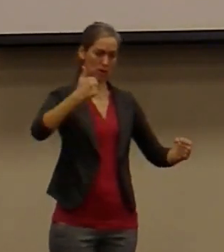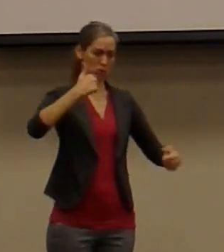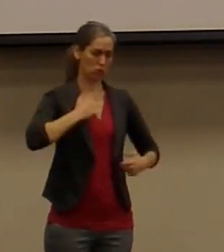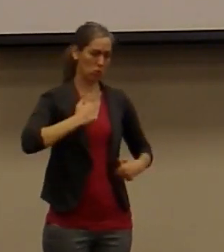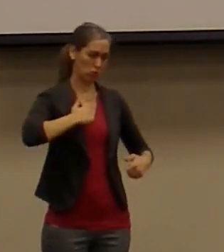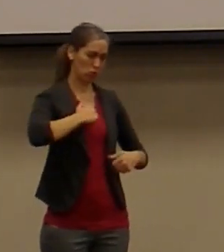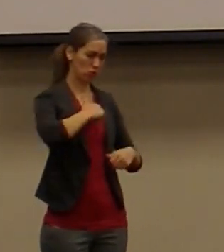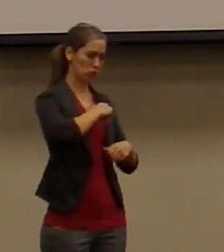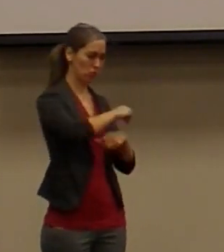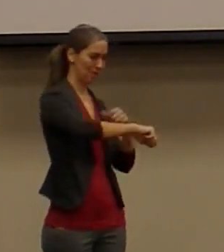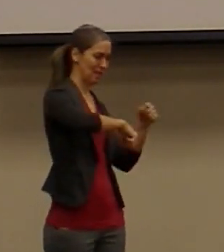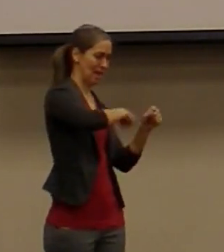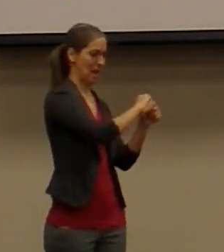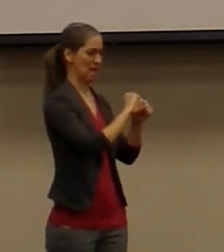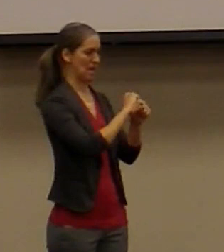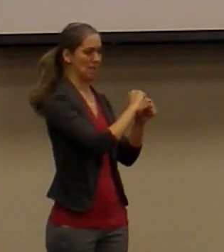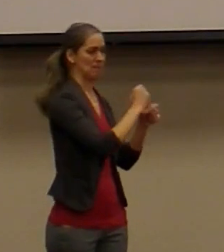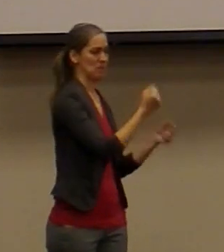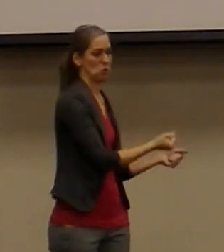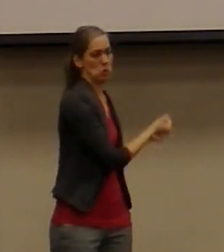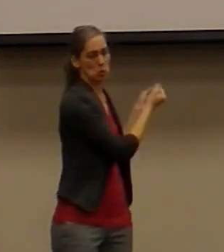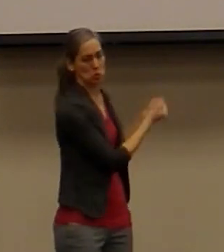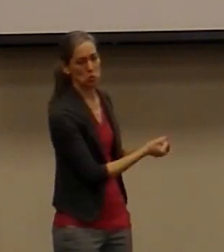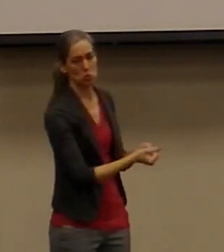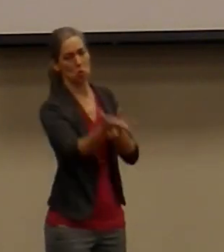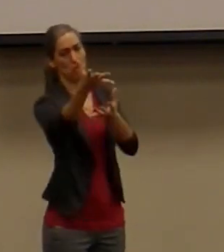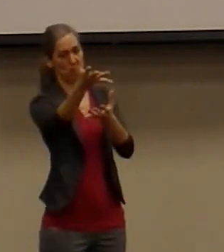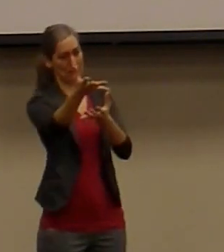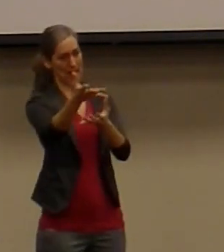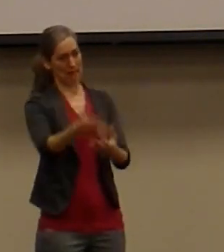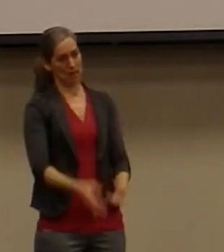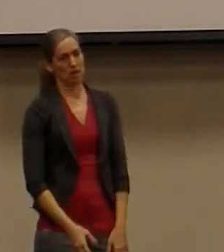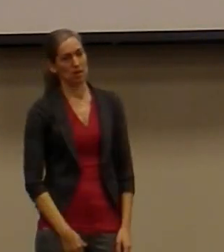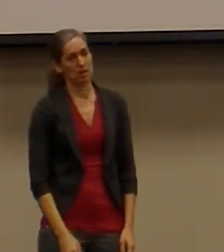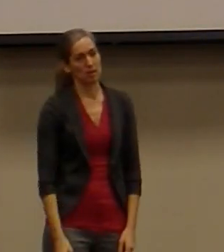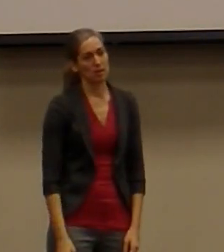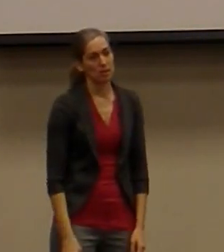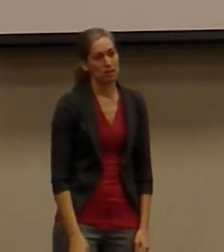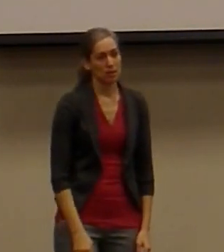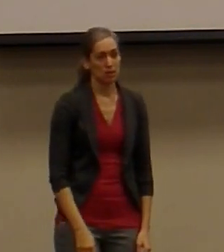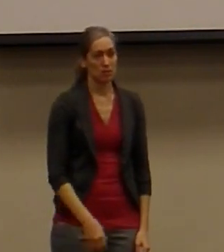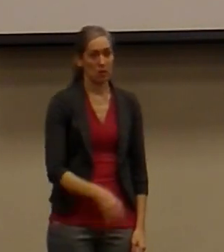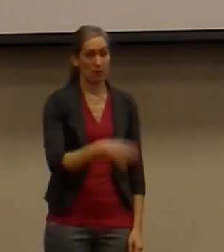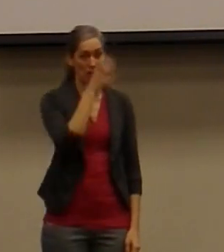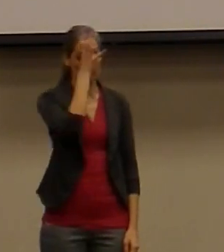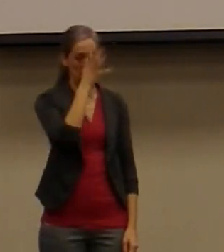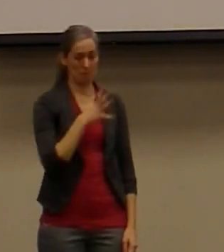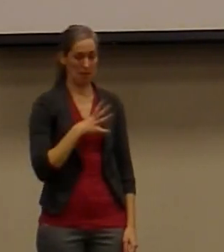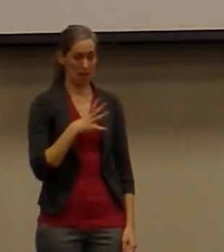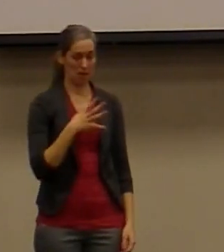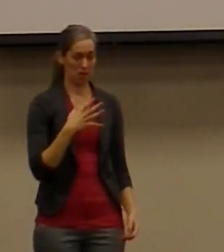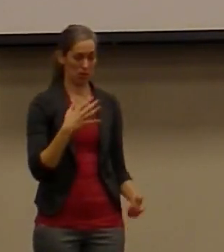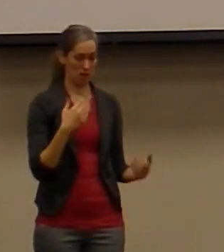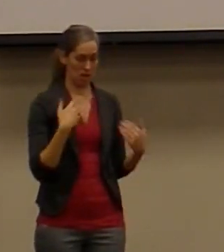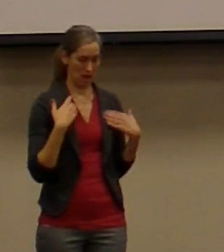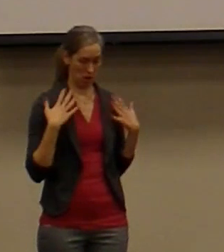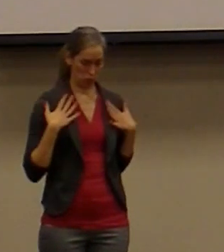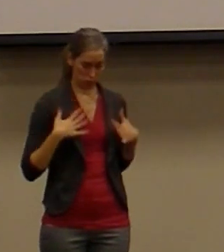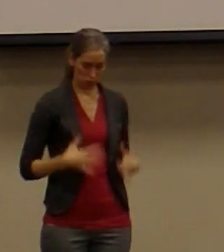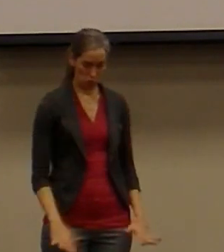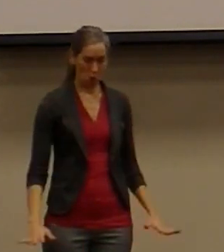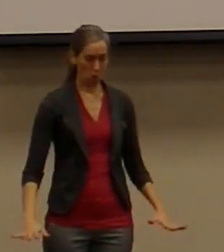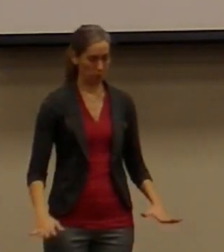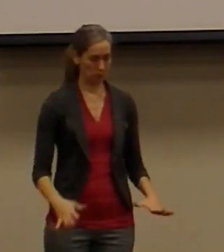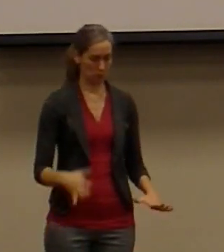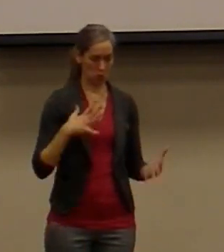and Abednego and throw them into the blazing furnace. So these men, wearing their robes, trousers, turbans, and